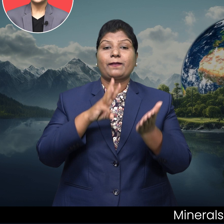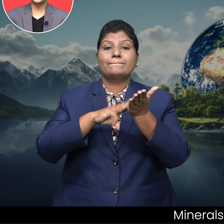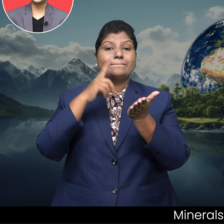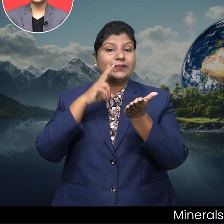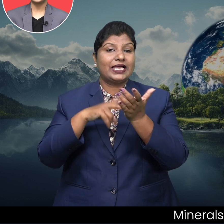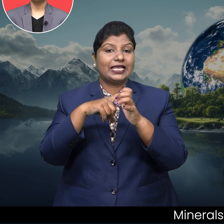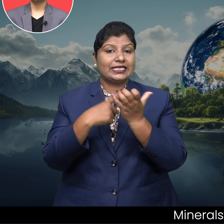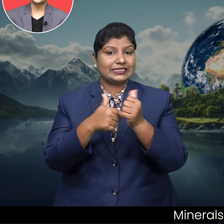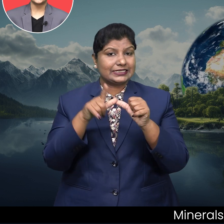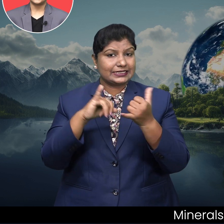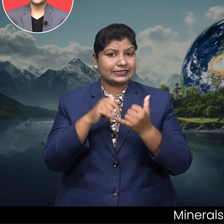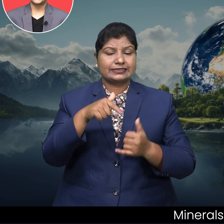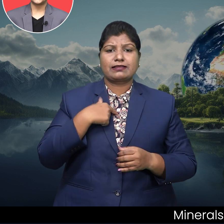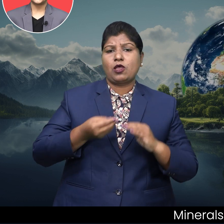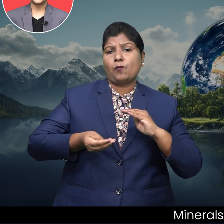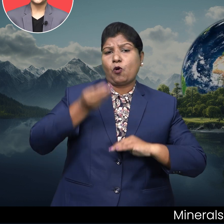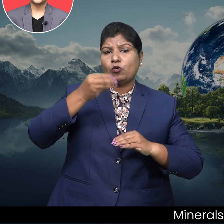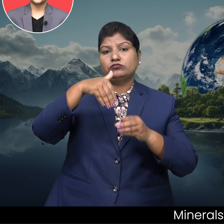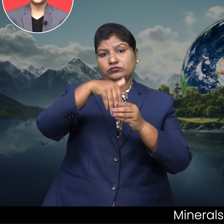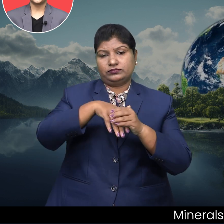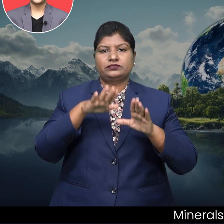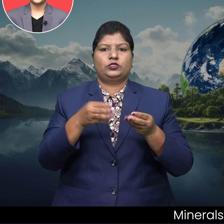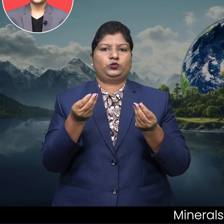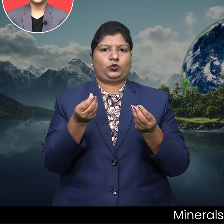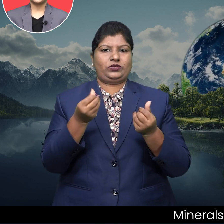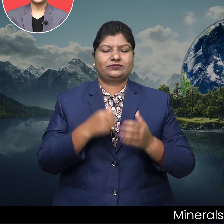Minerals rich in the soil.